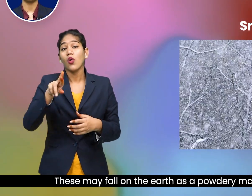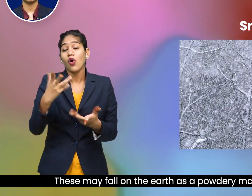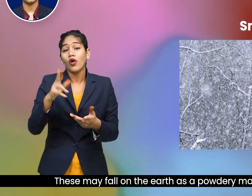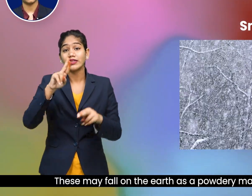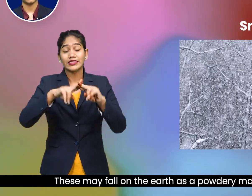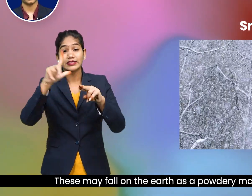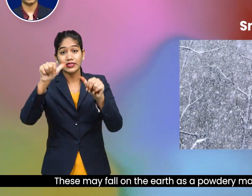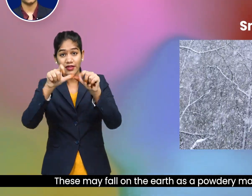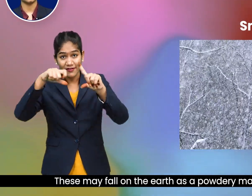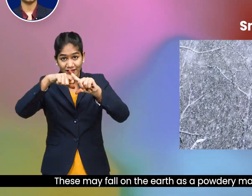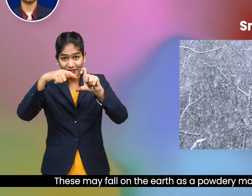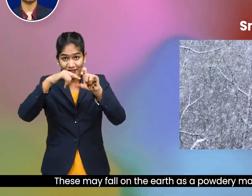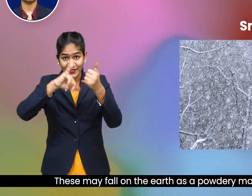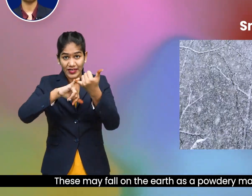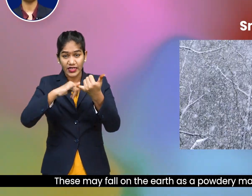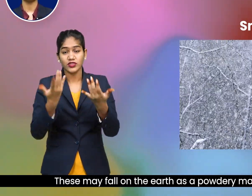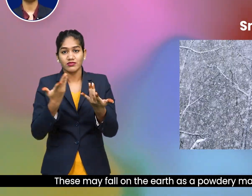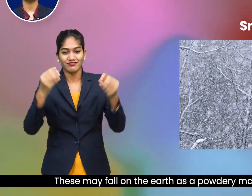snow.